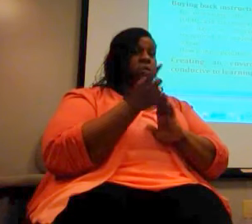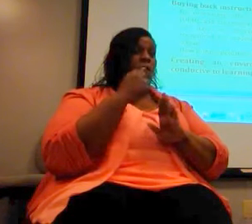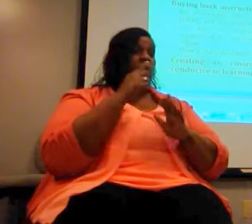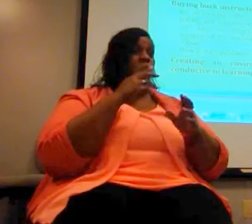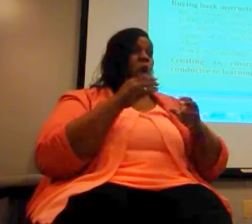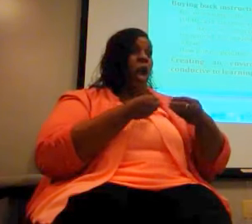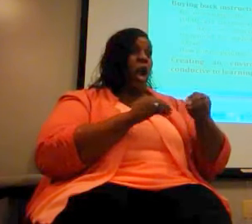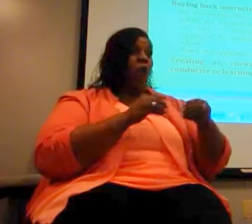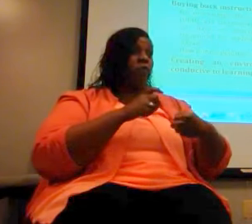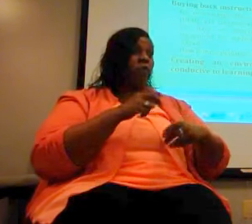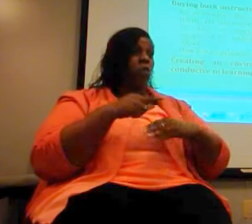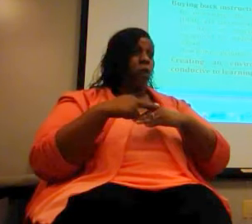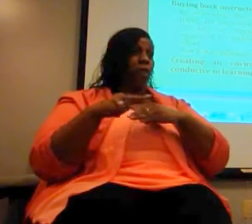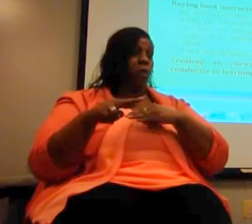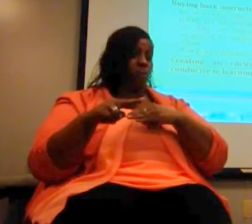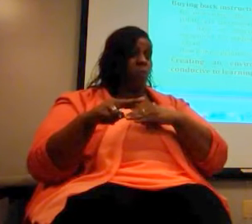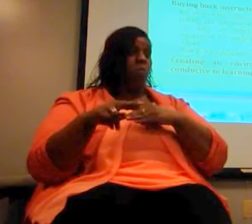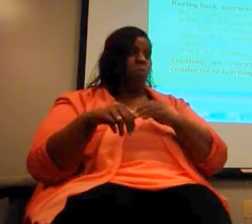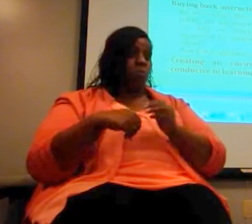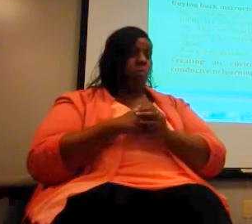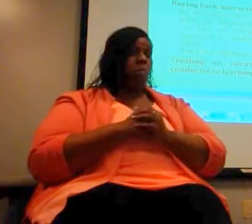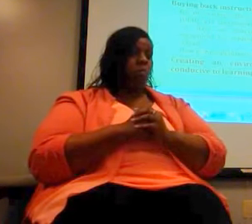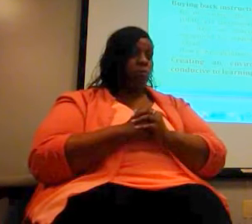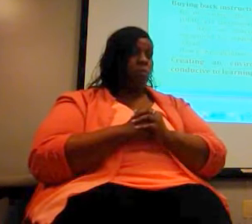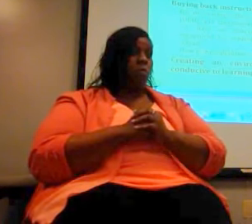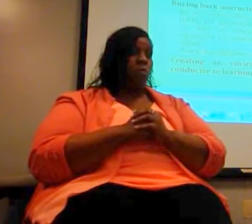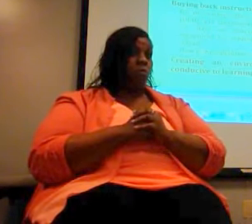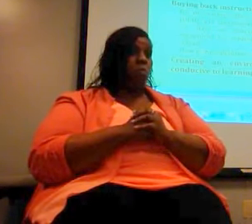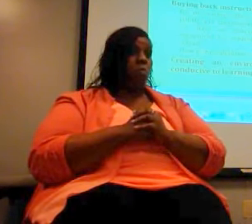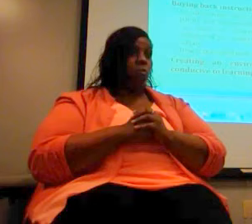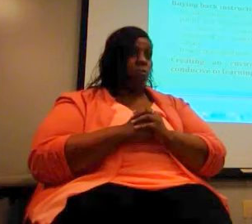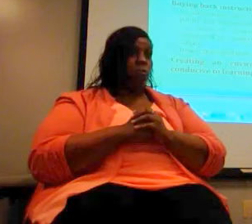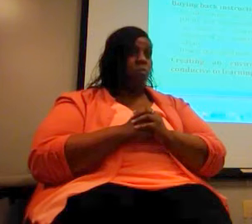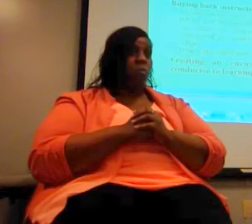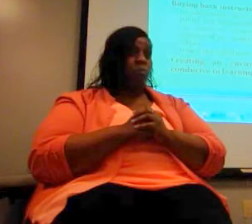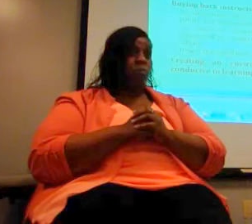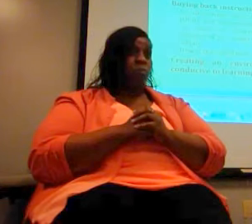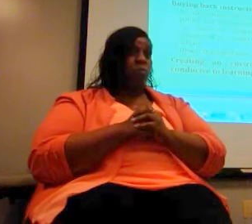we understand, in actuality, it takes much longer than